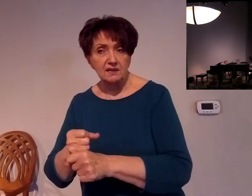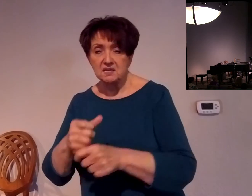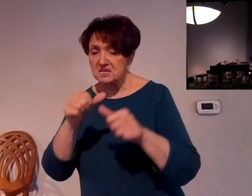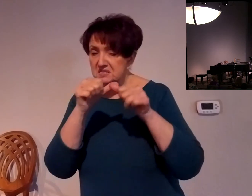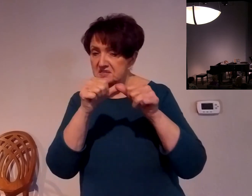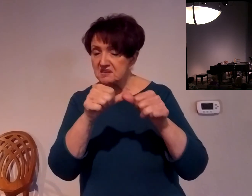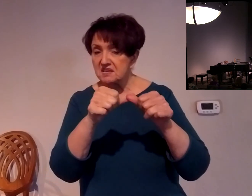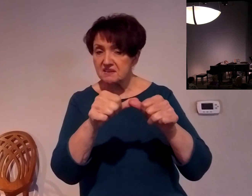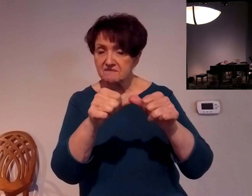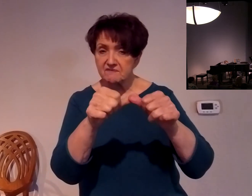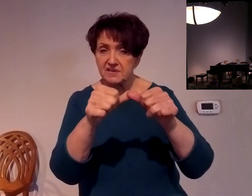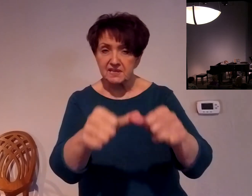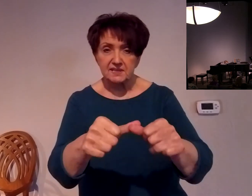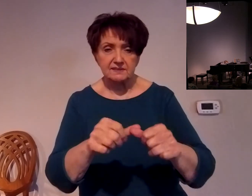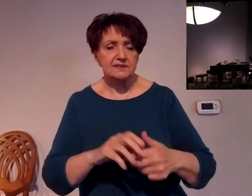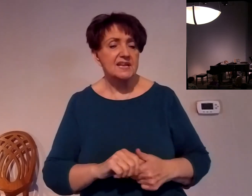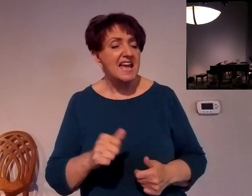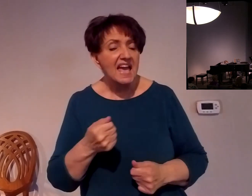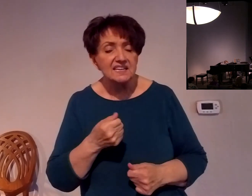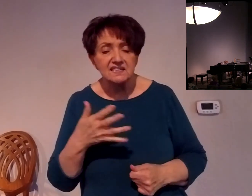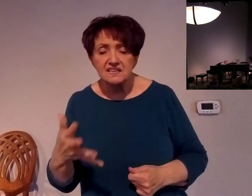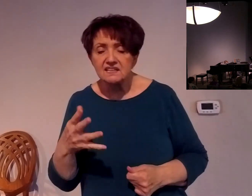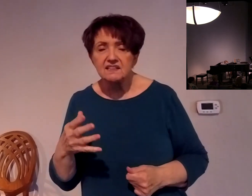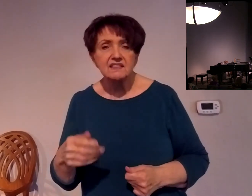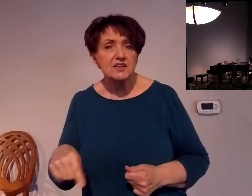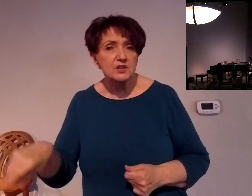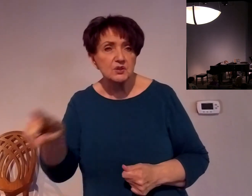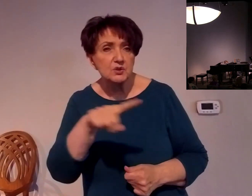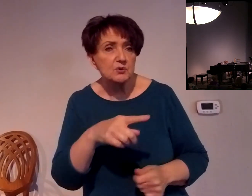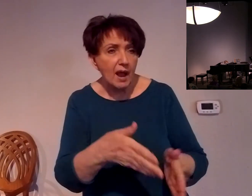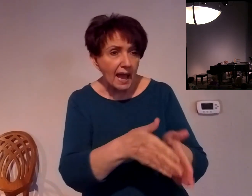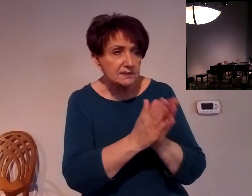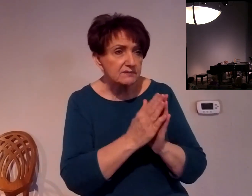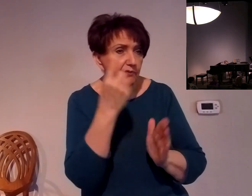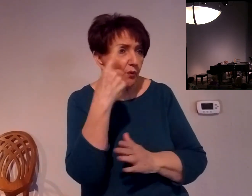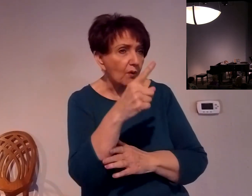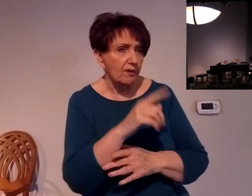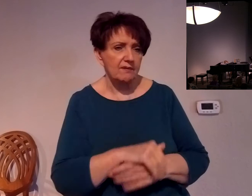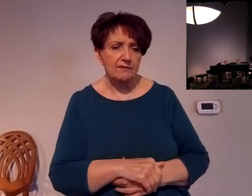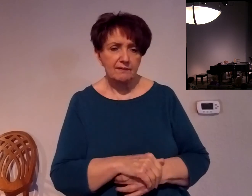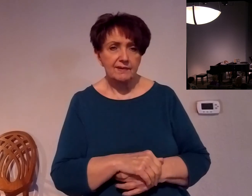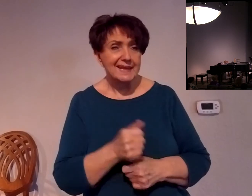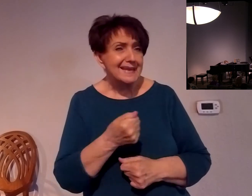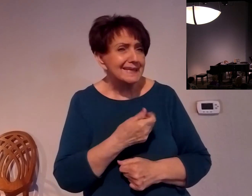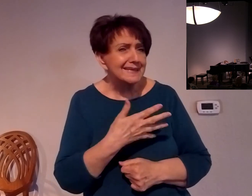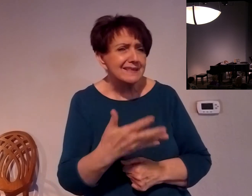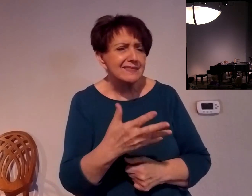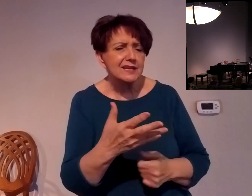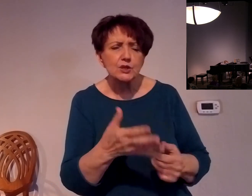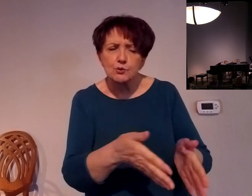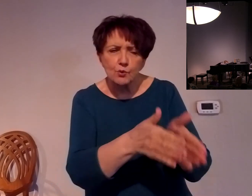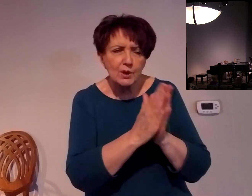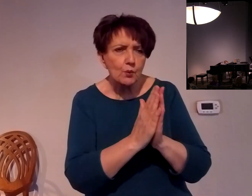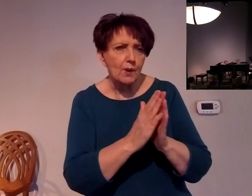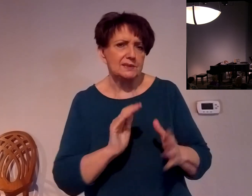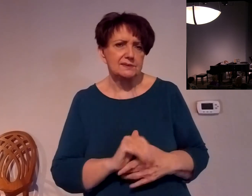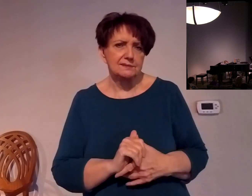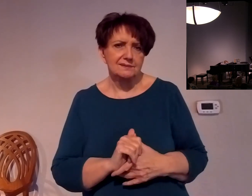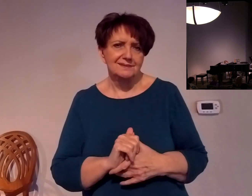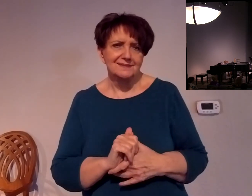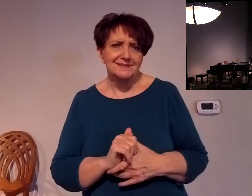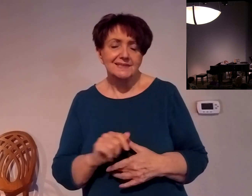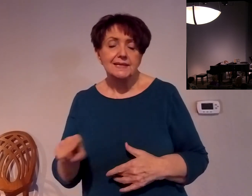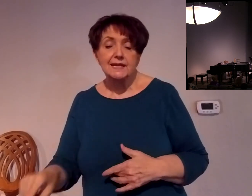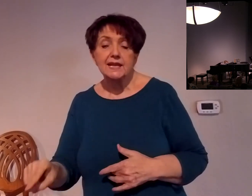The genie can create anything you ask for, anything you request.